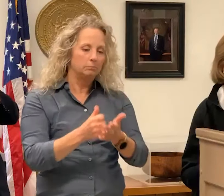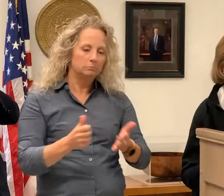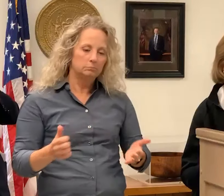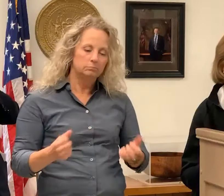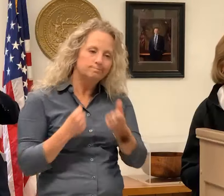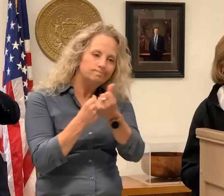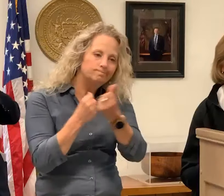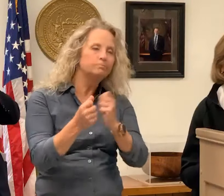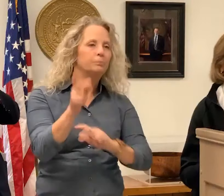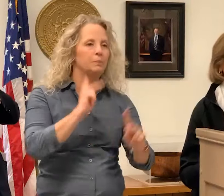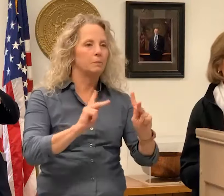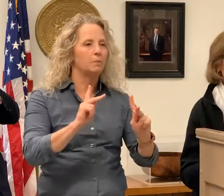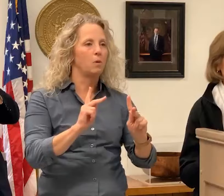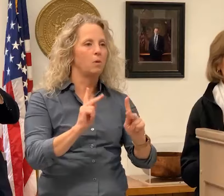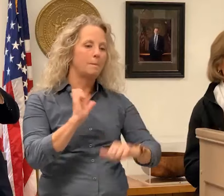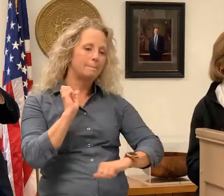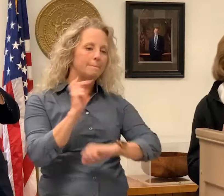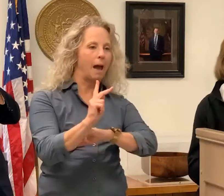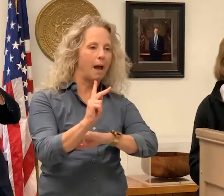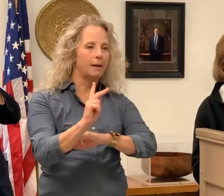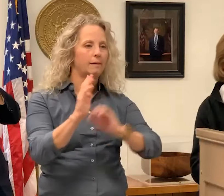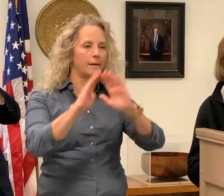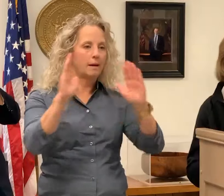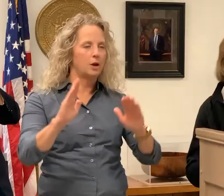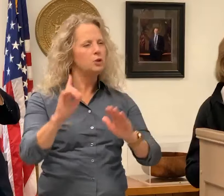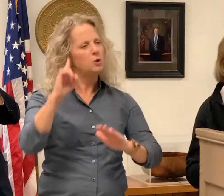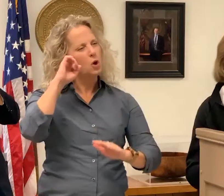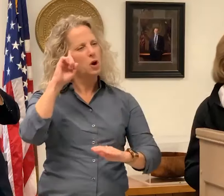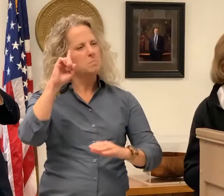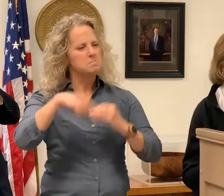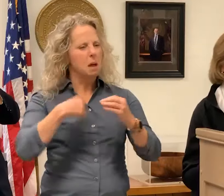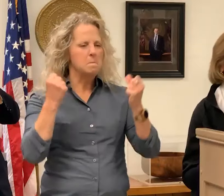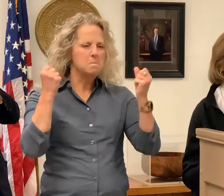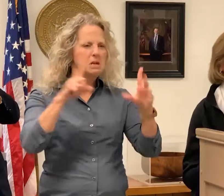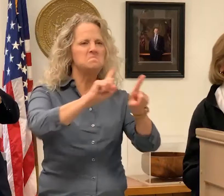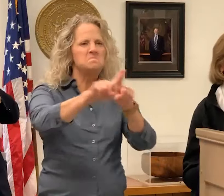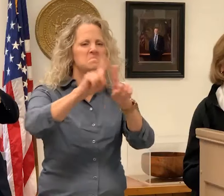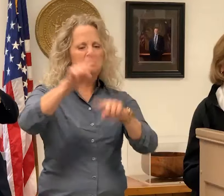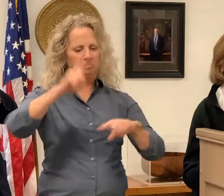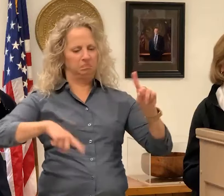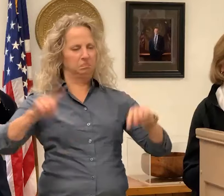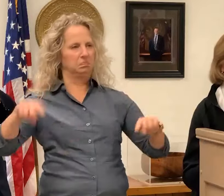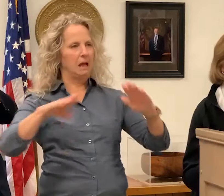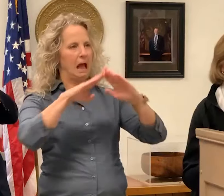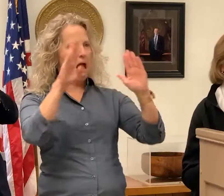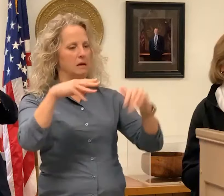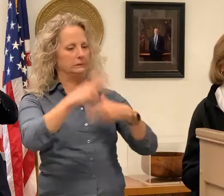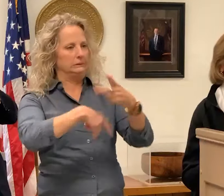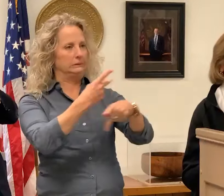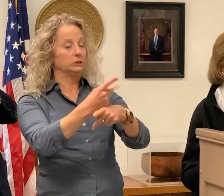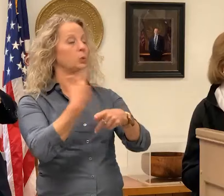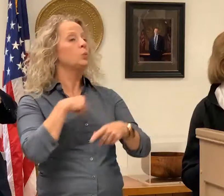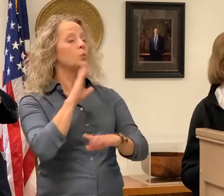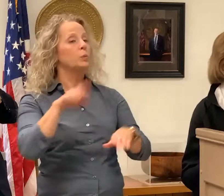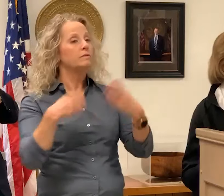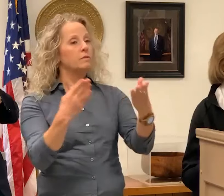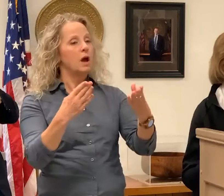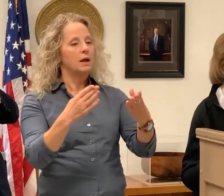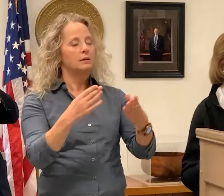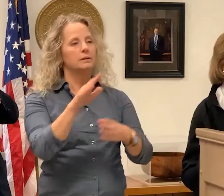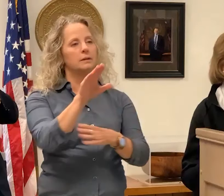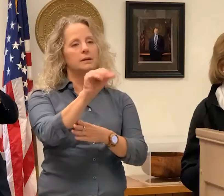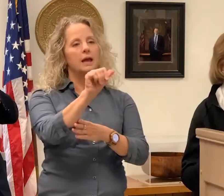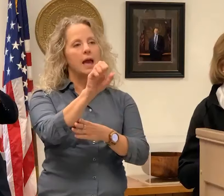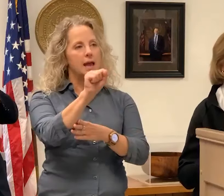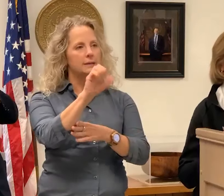people back on their feet. And you heard about a mosaic of different types of housing. We will provide case